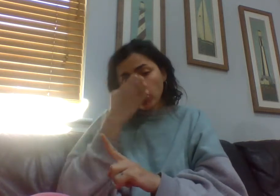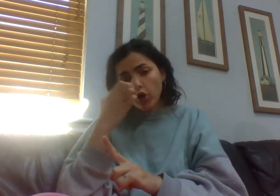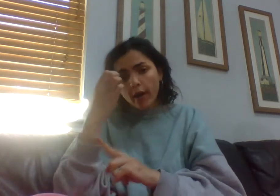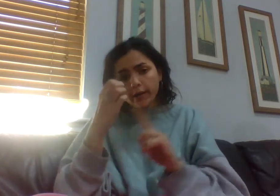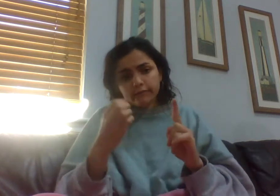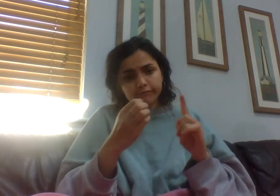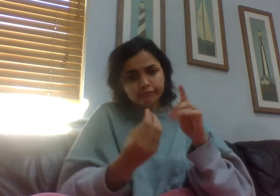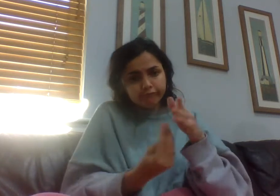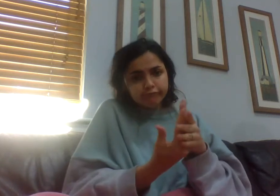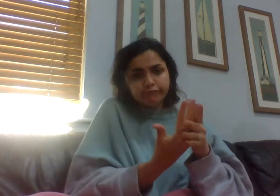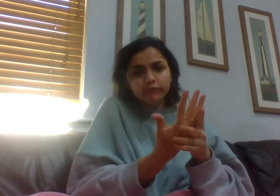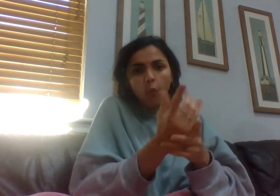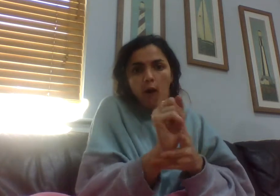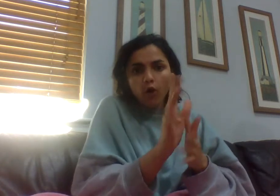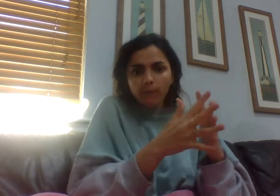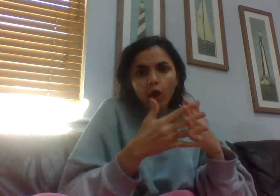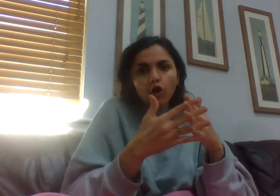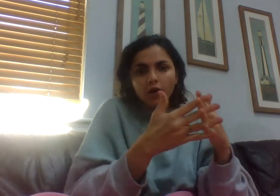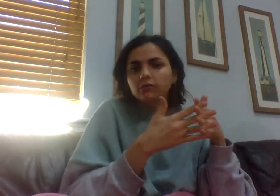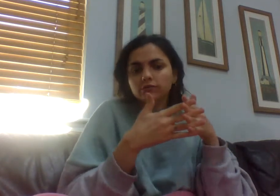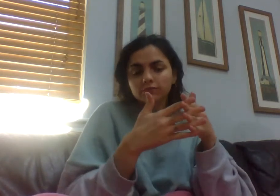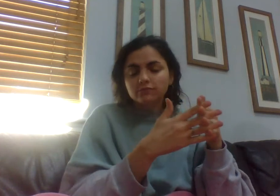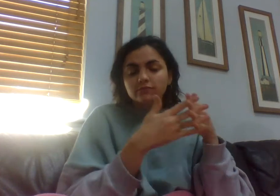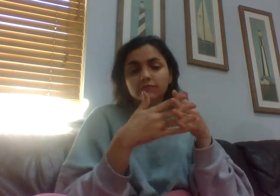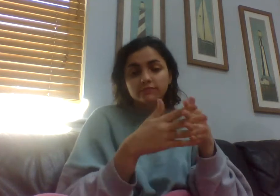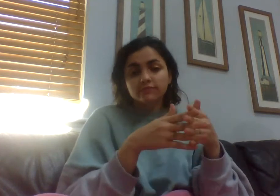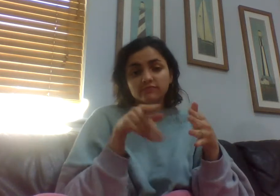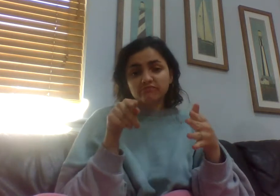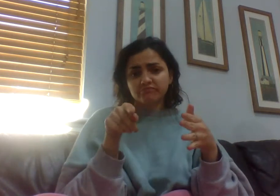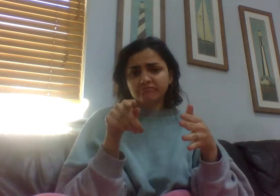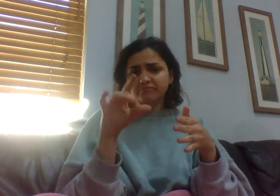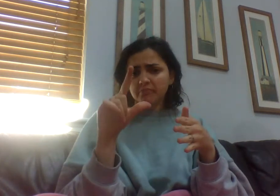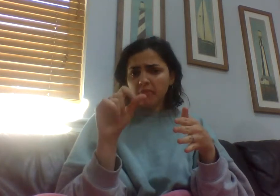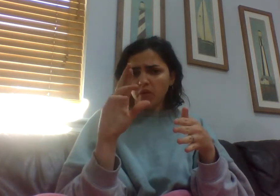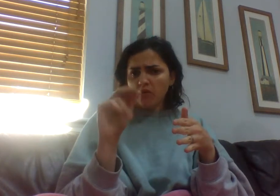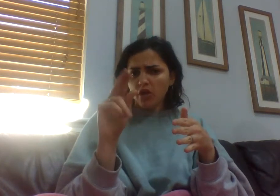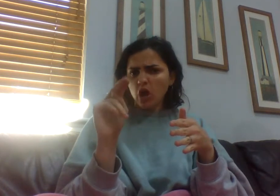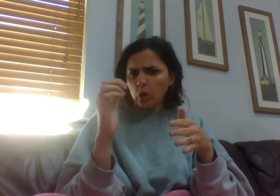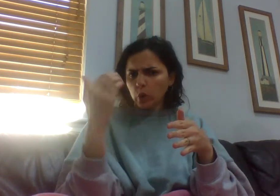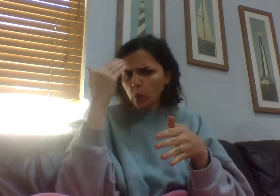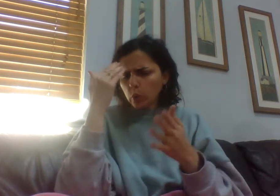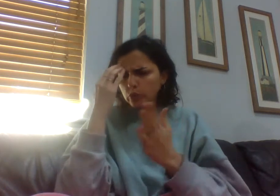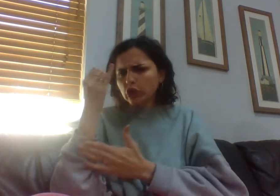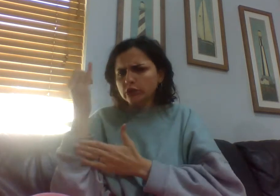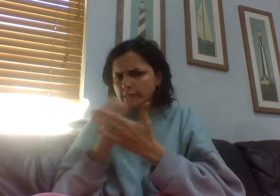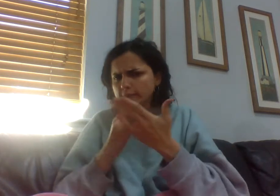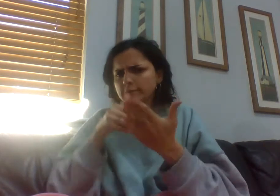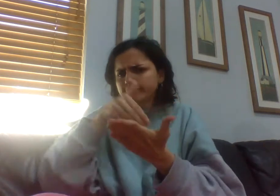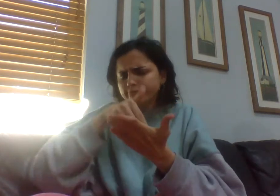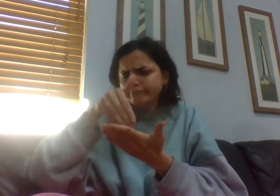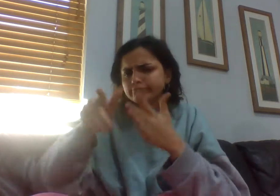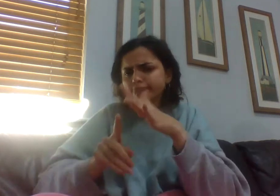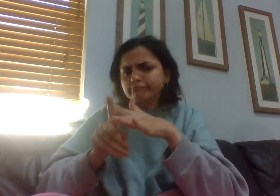States. So he is, as he's aware of the artistic trends both historically and in the contemporary world, he